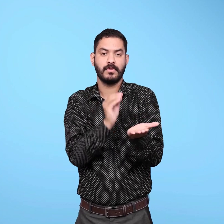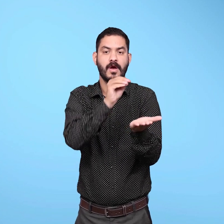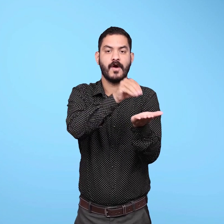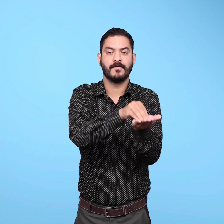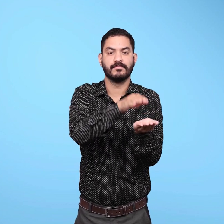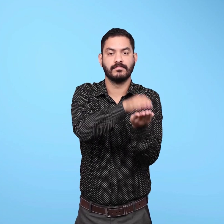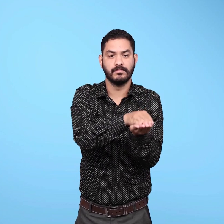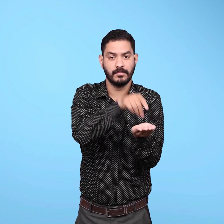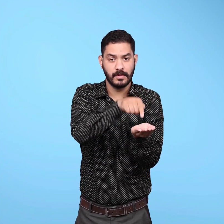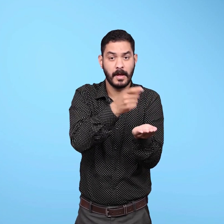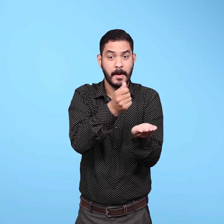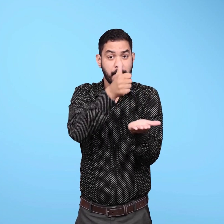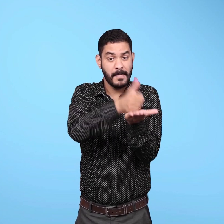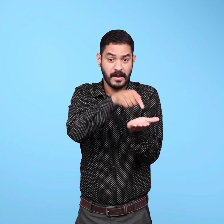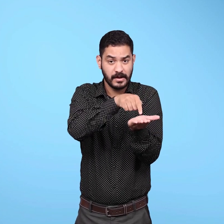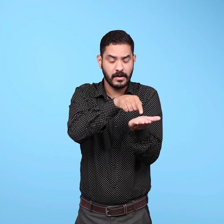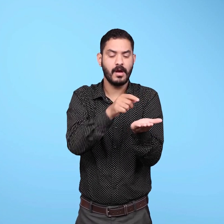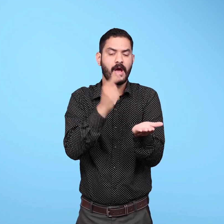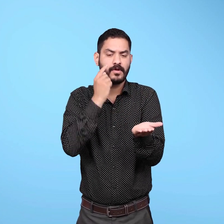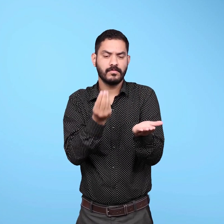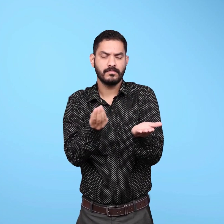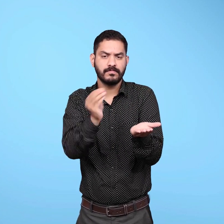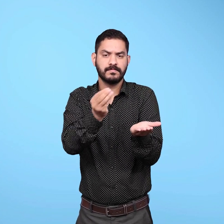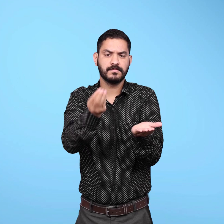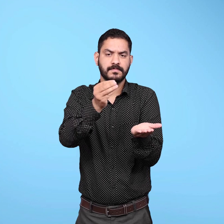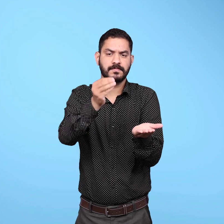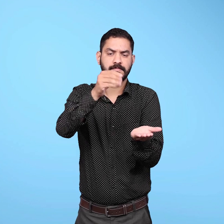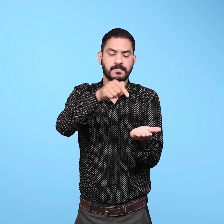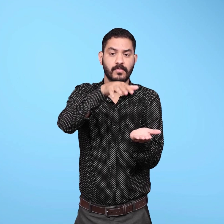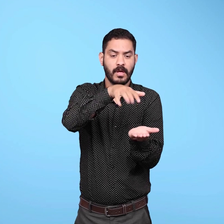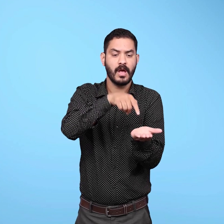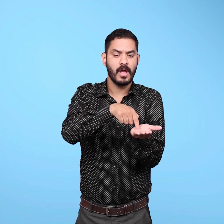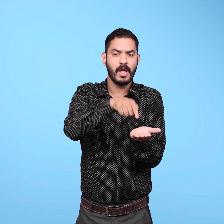to support religious institutions such as monasteries.